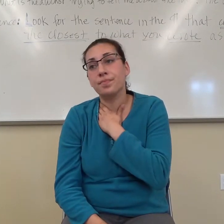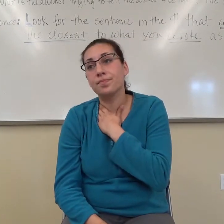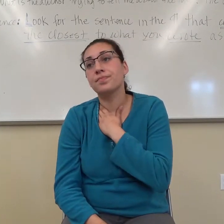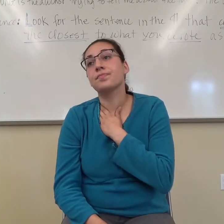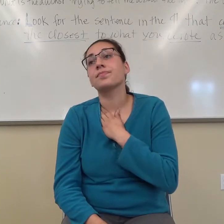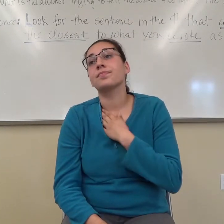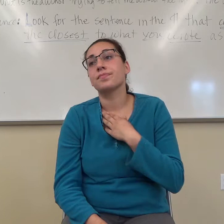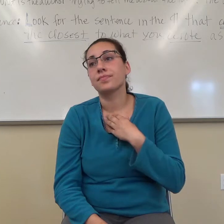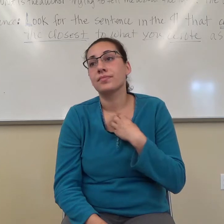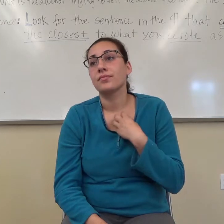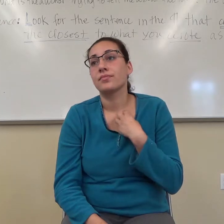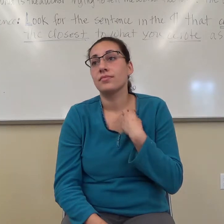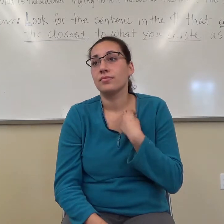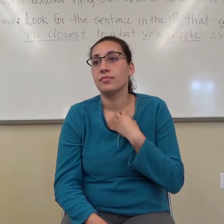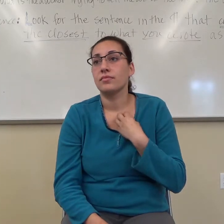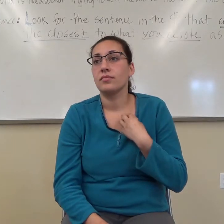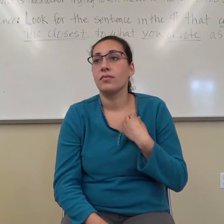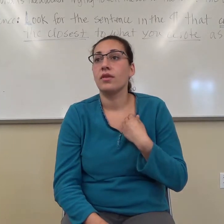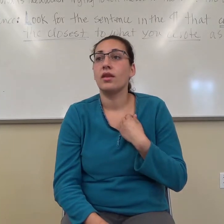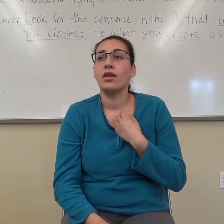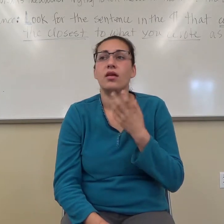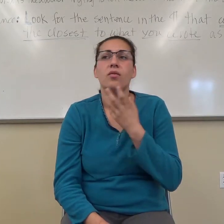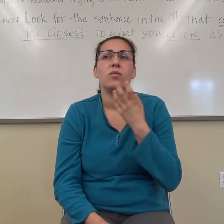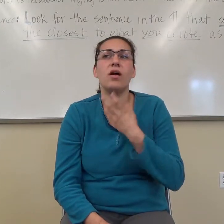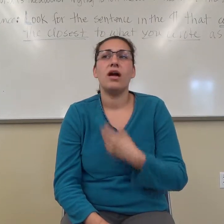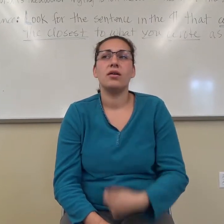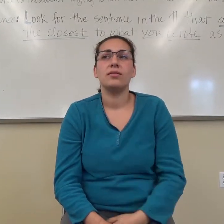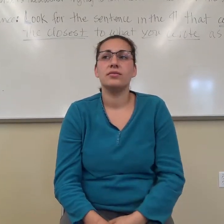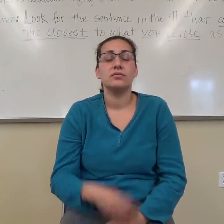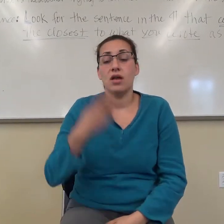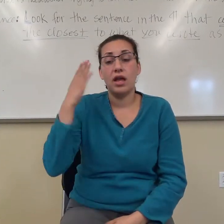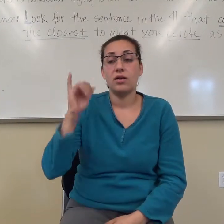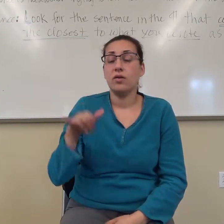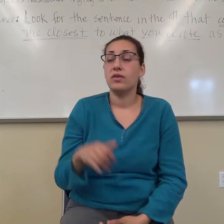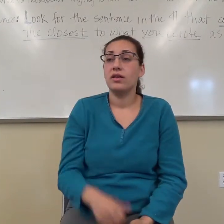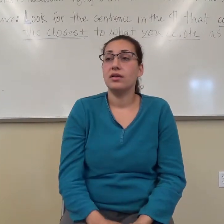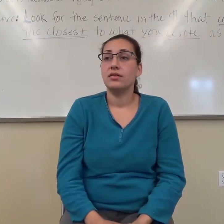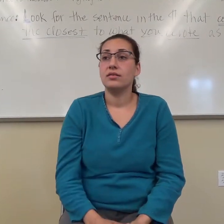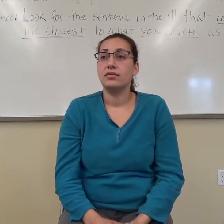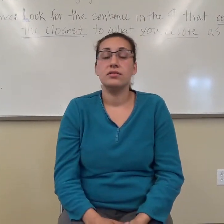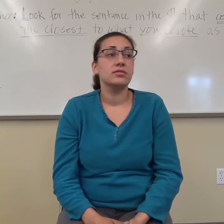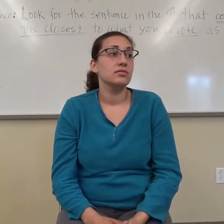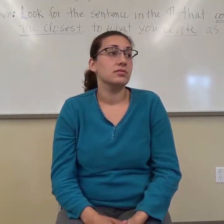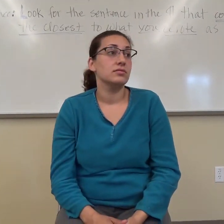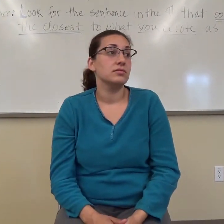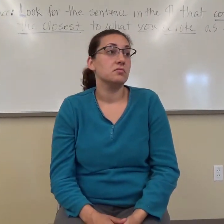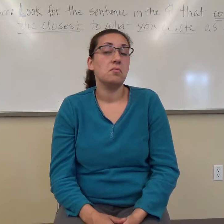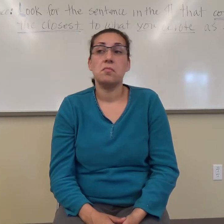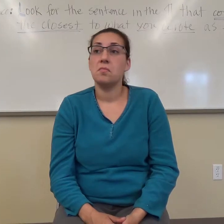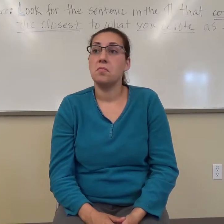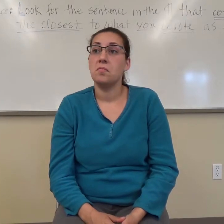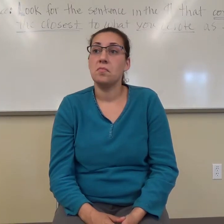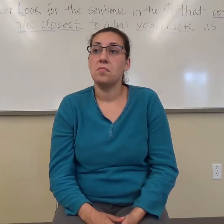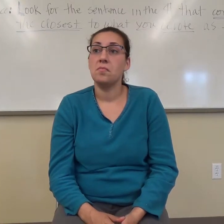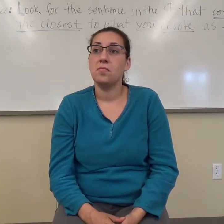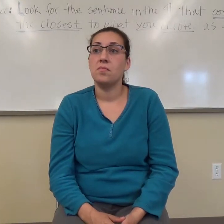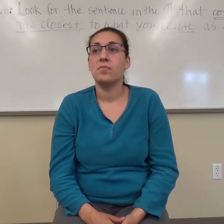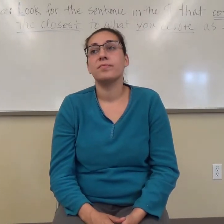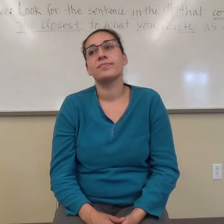good one. Well, I don't know, I don't know how to make these bigger, but here's a picture of people being burned at